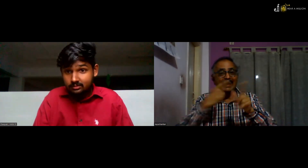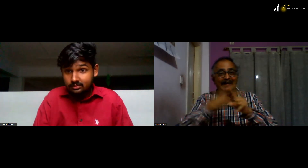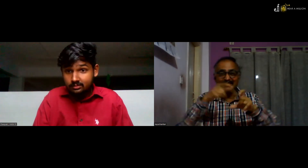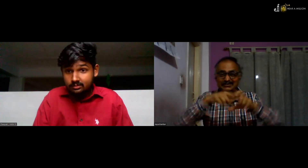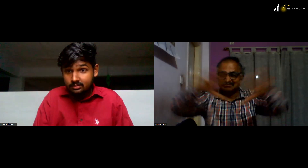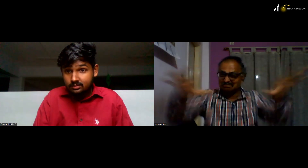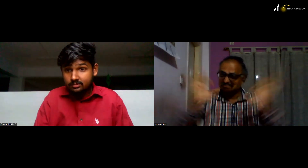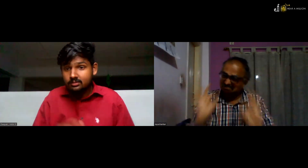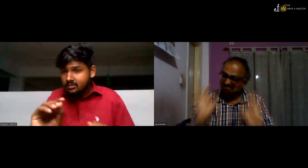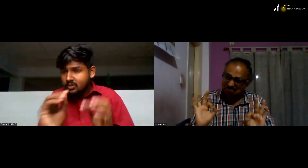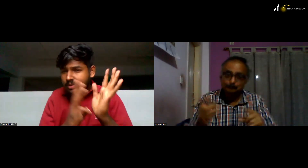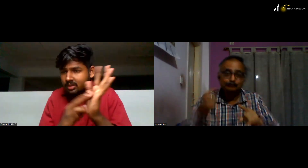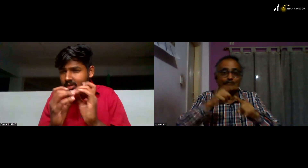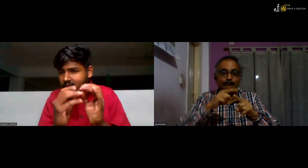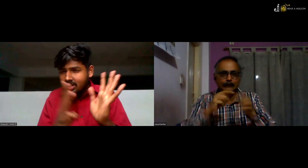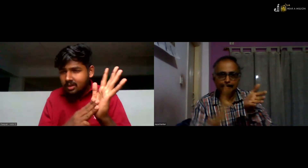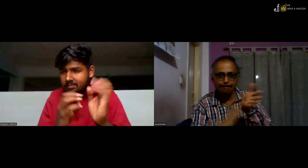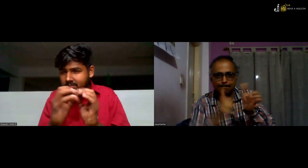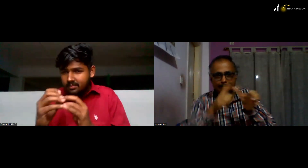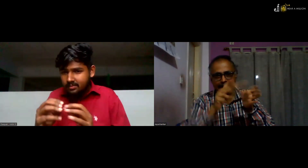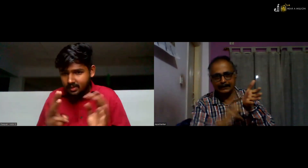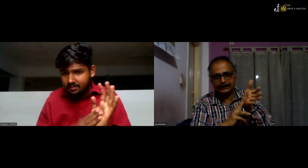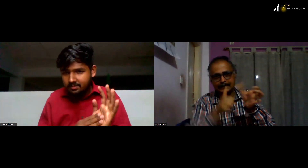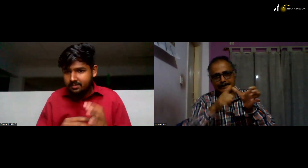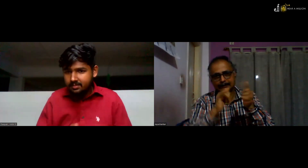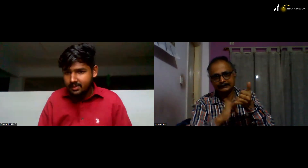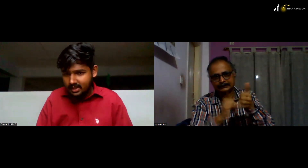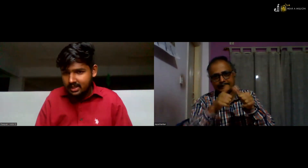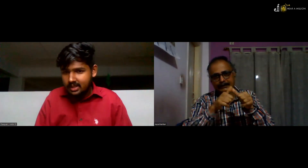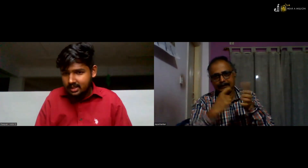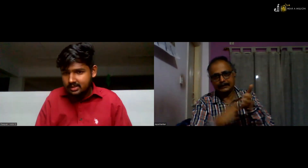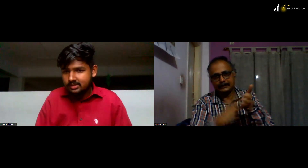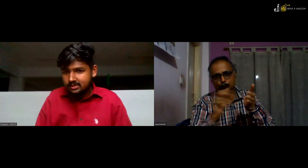there are 4 places where I went,